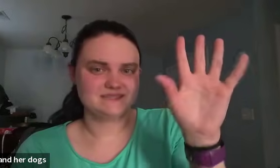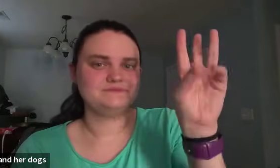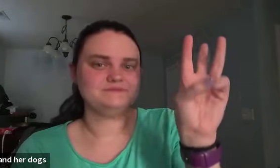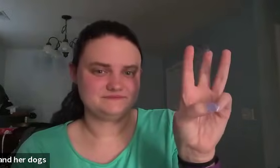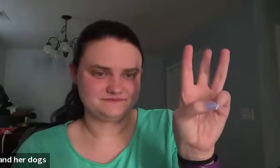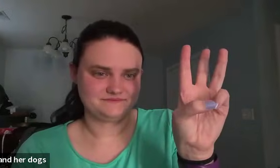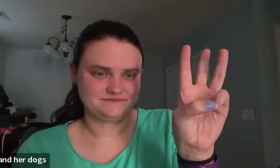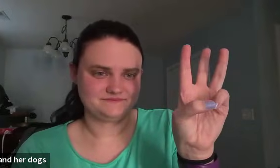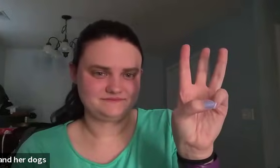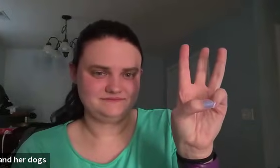6,